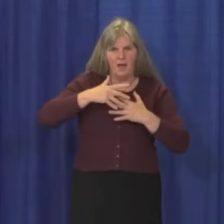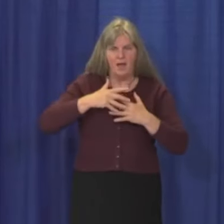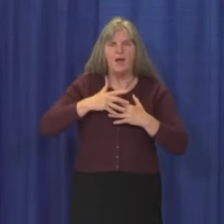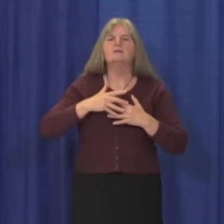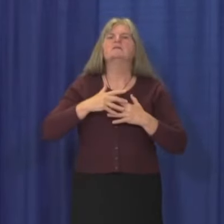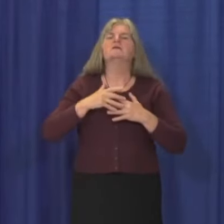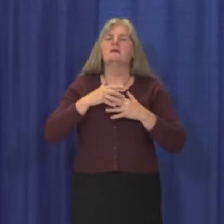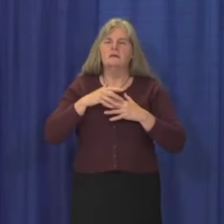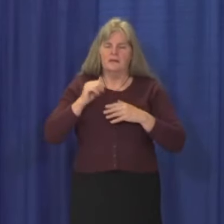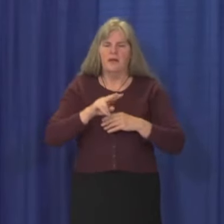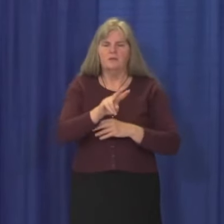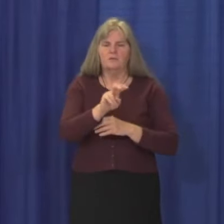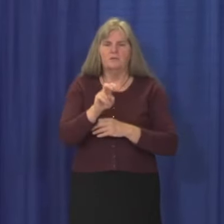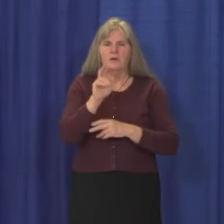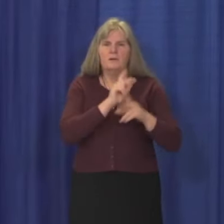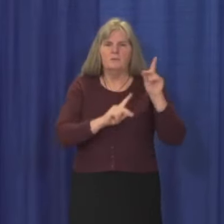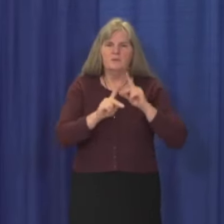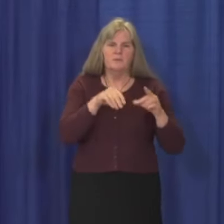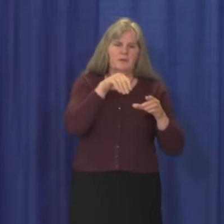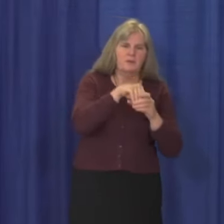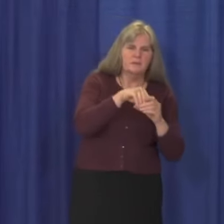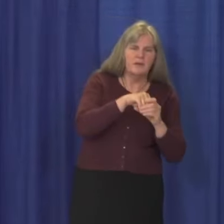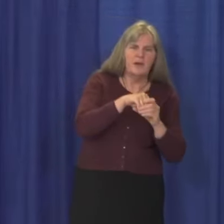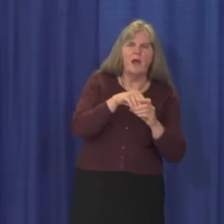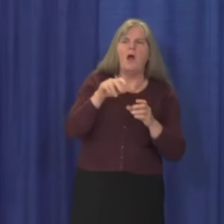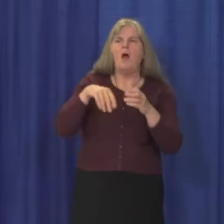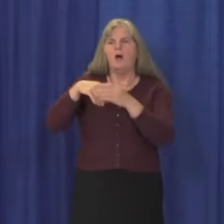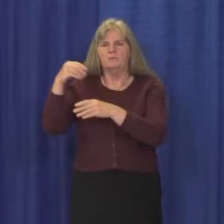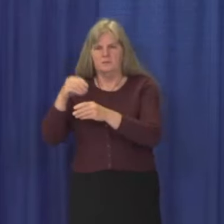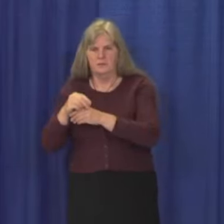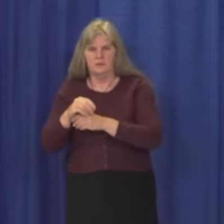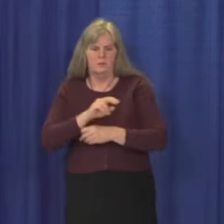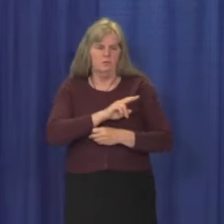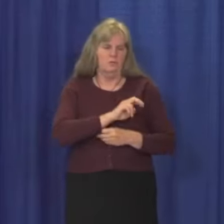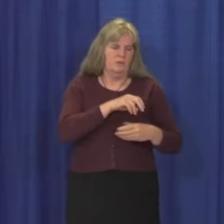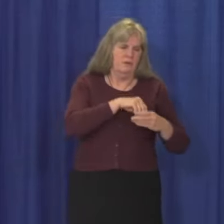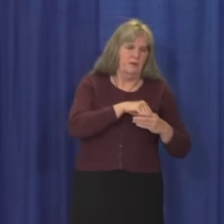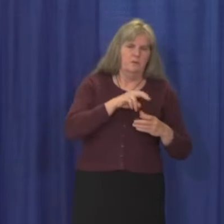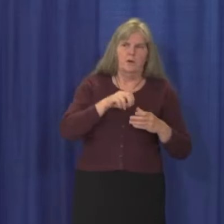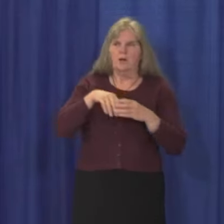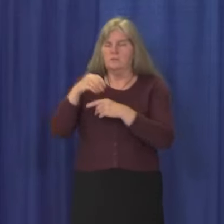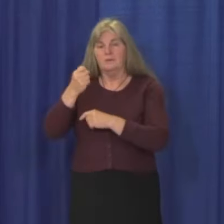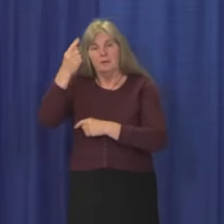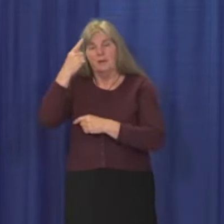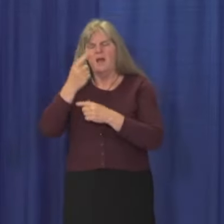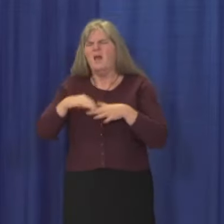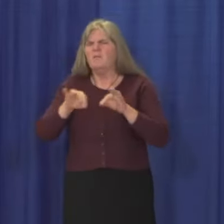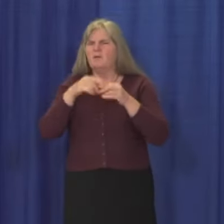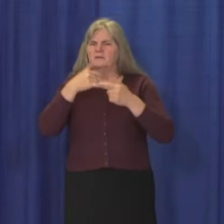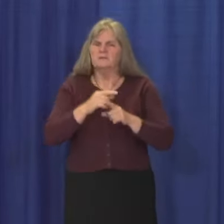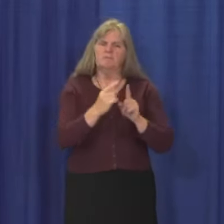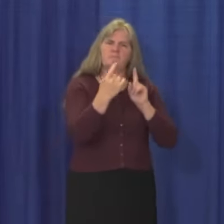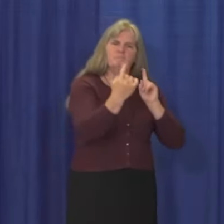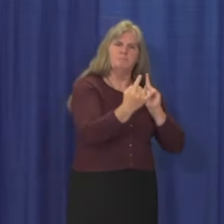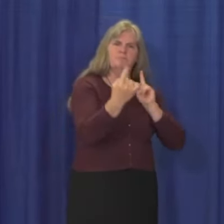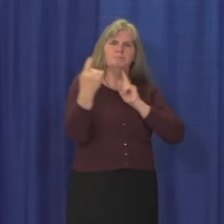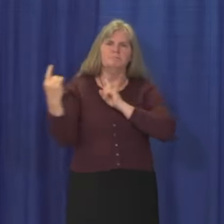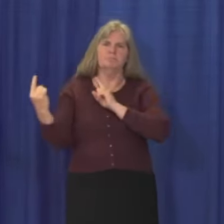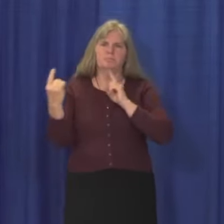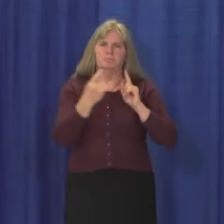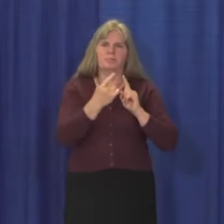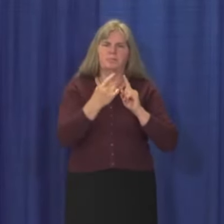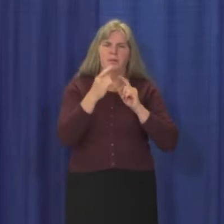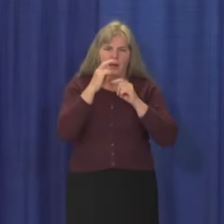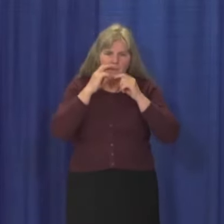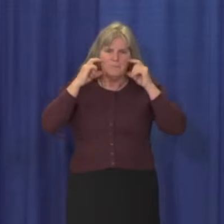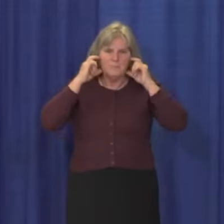return to 200 individuals inside and outside, provided social distance is maintained and